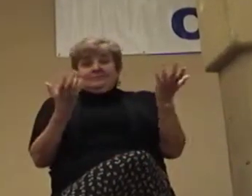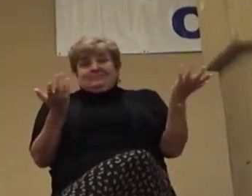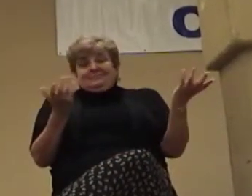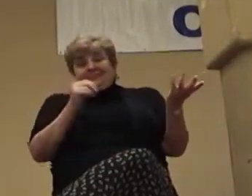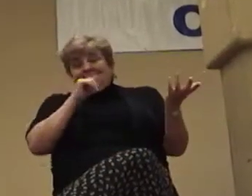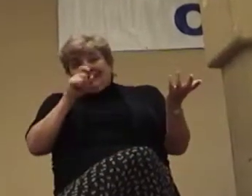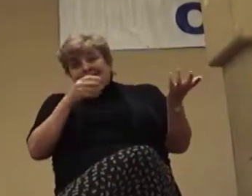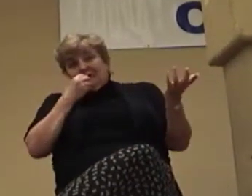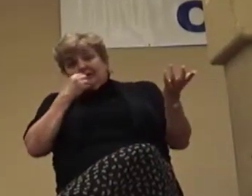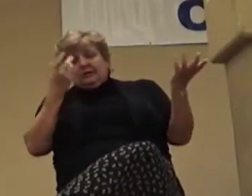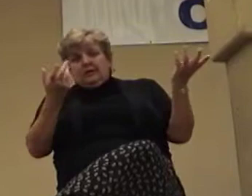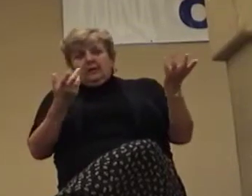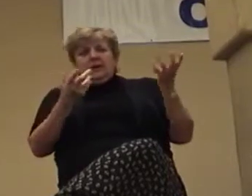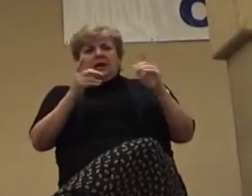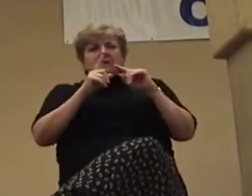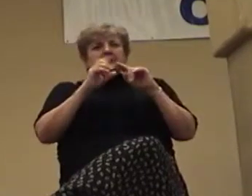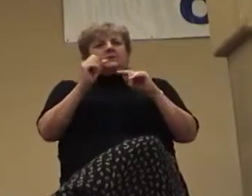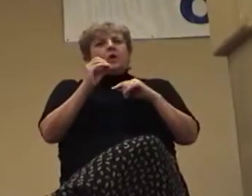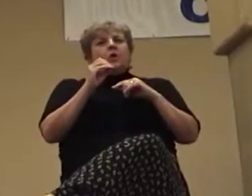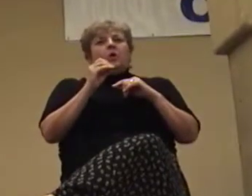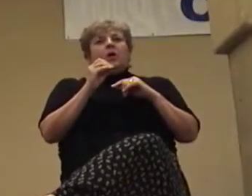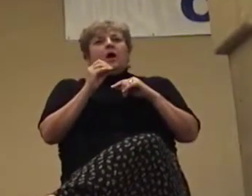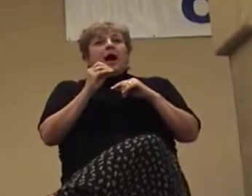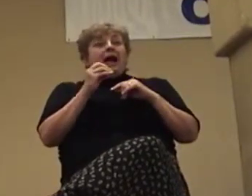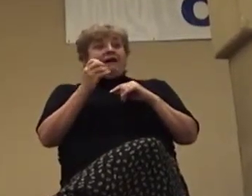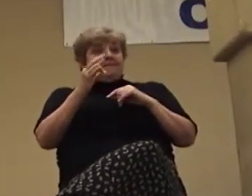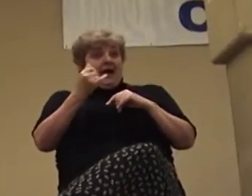like a nutritious meal for me would be a Snickers bar every 3 days.